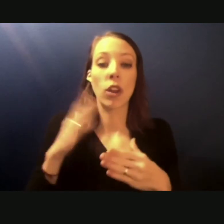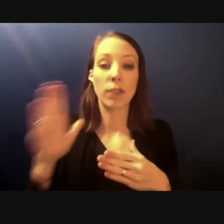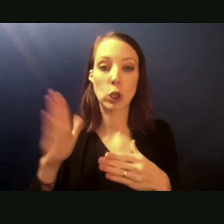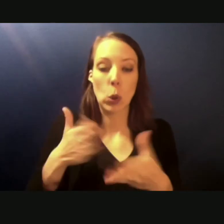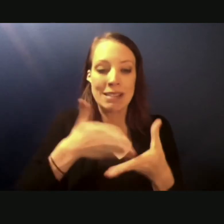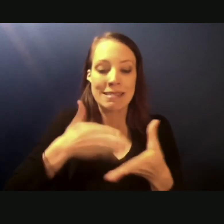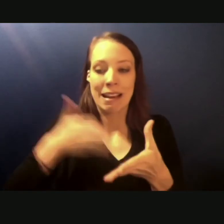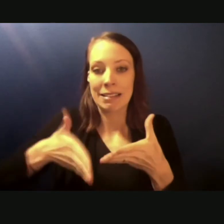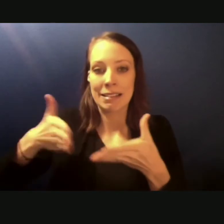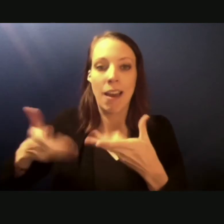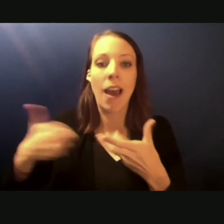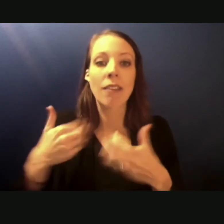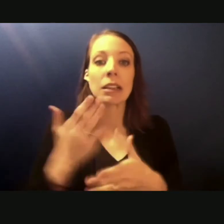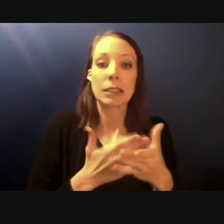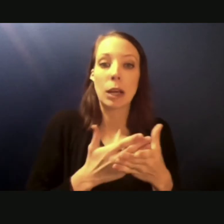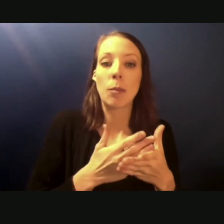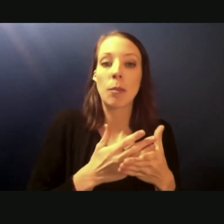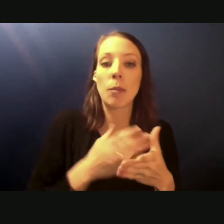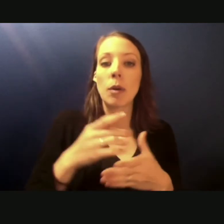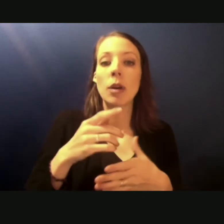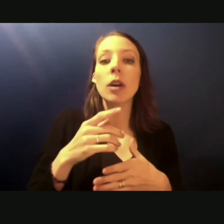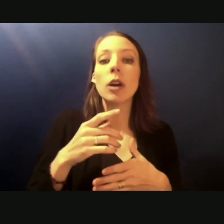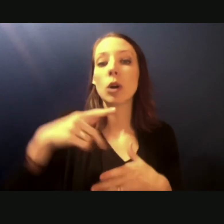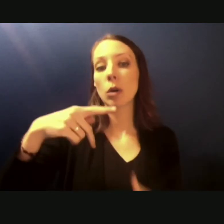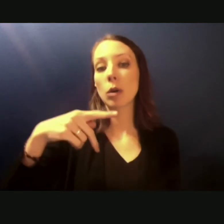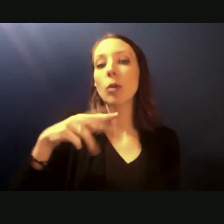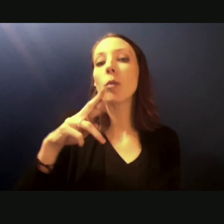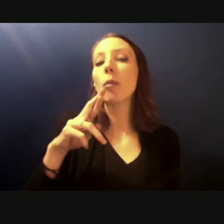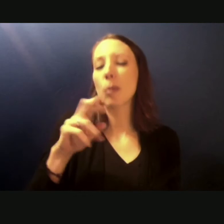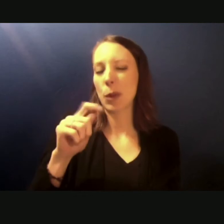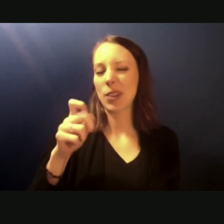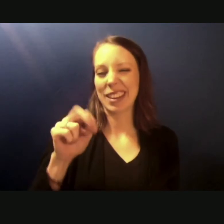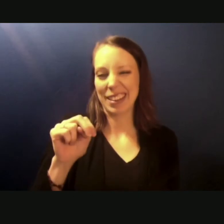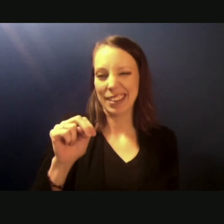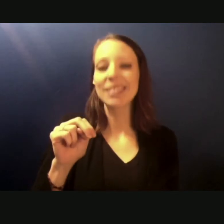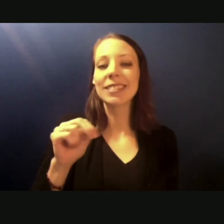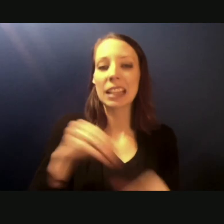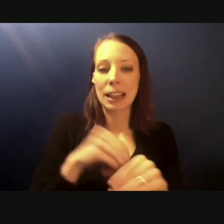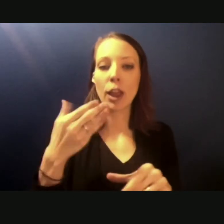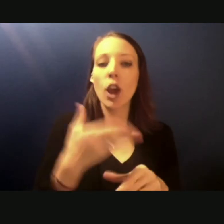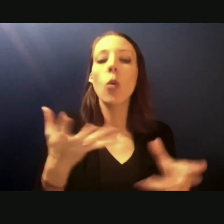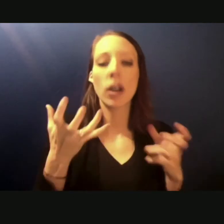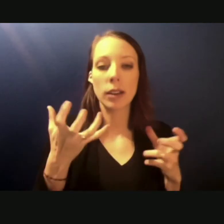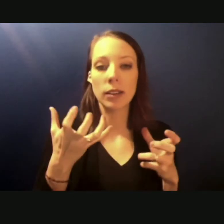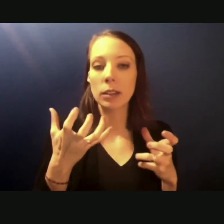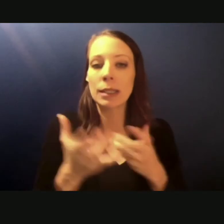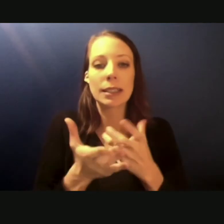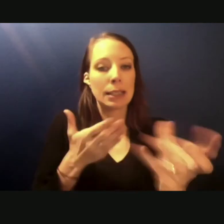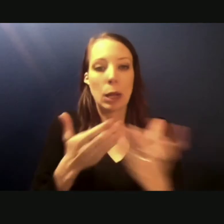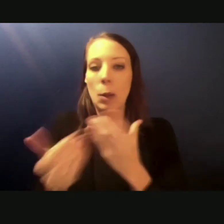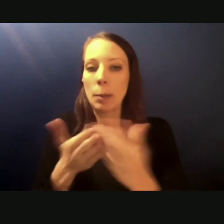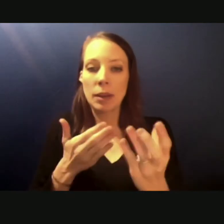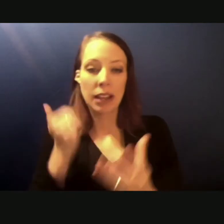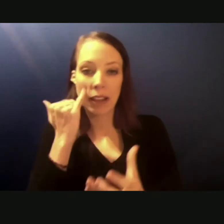dishes have some protein. You want some protein in there. And that way, no matter whether someone